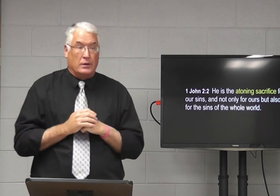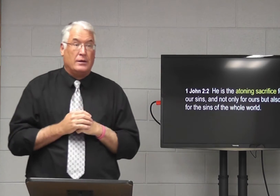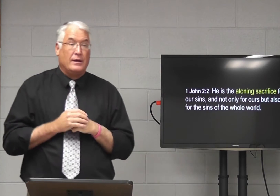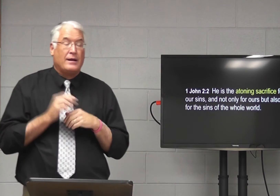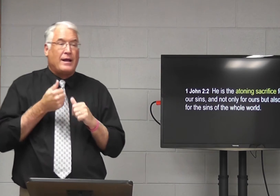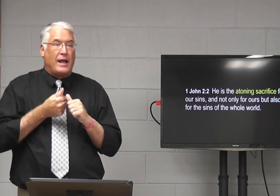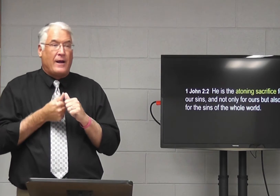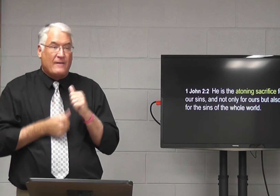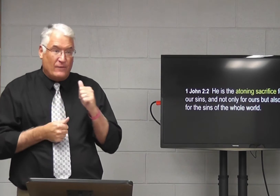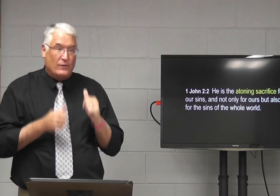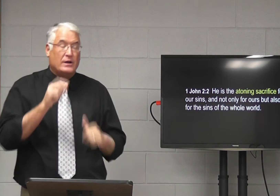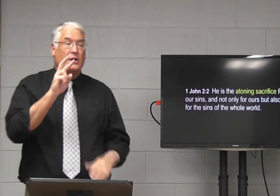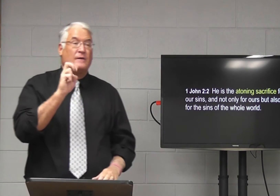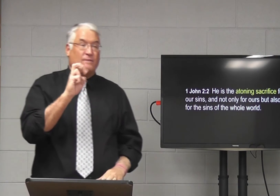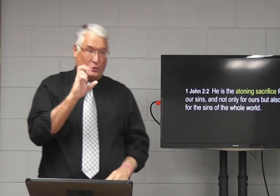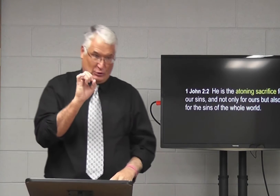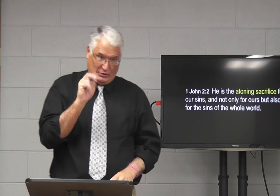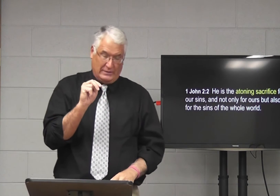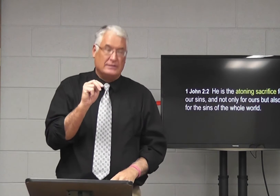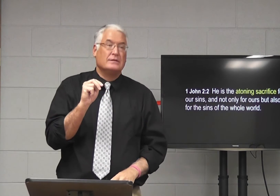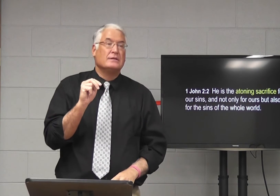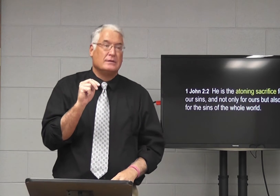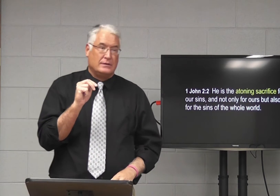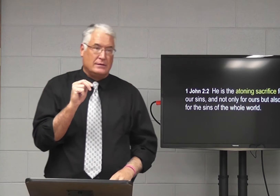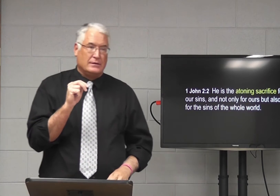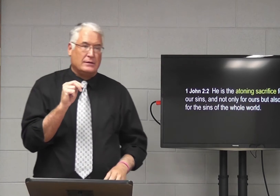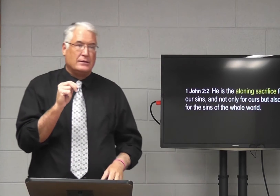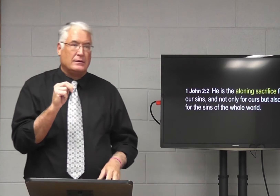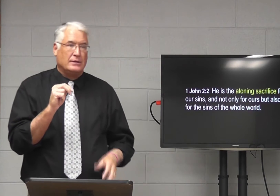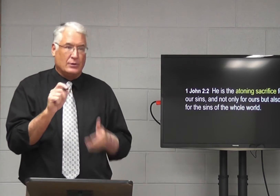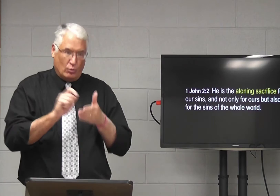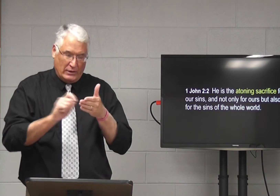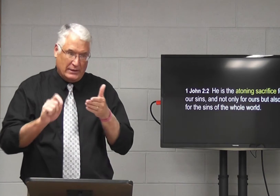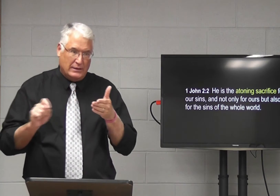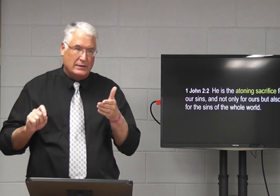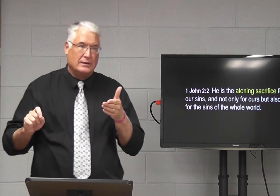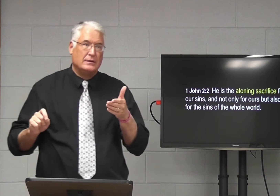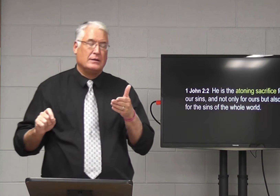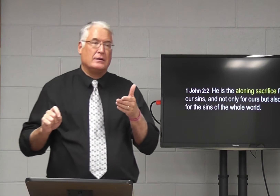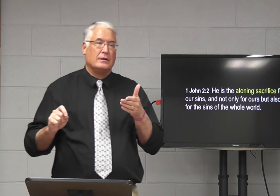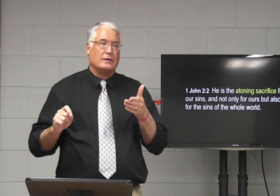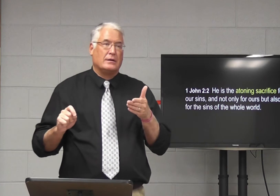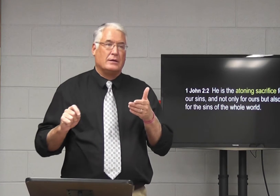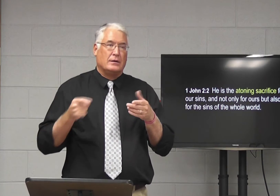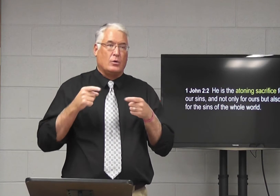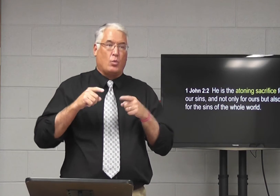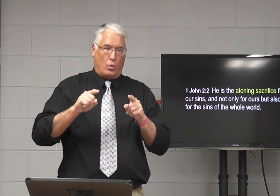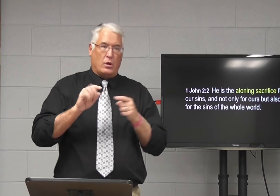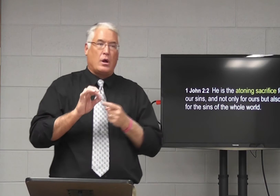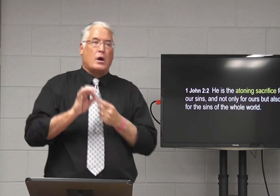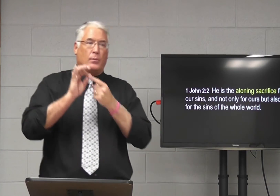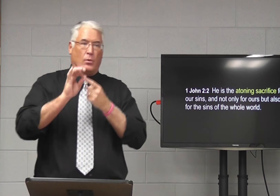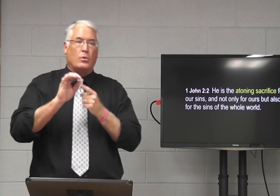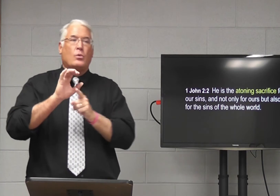every version was written during a particular